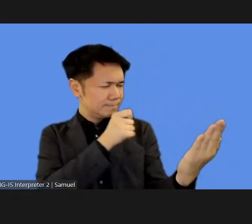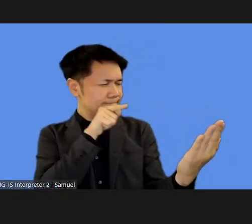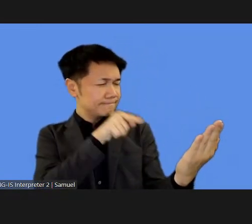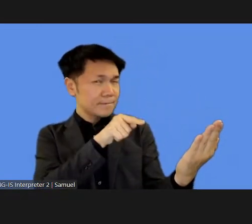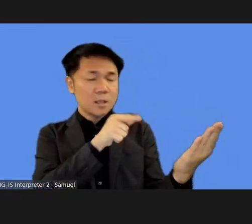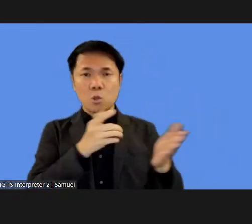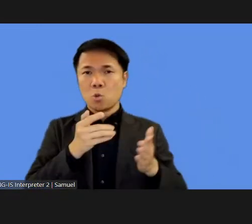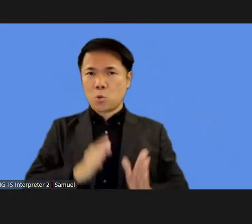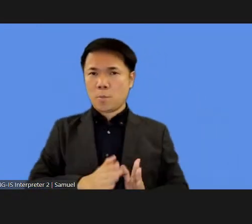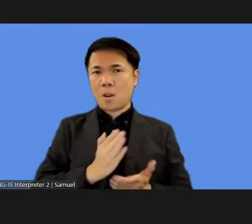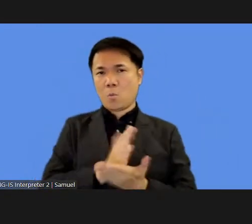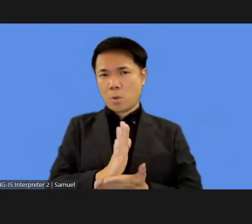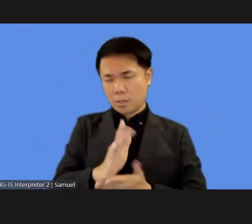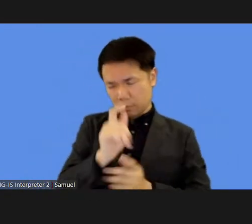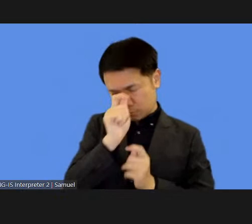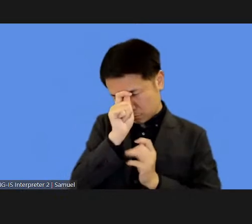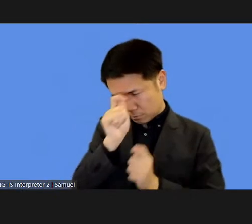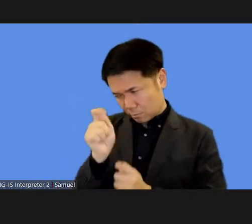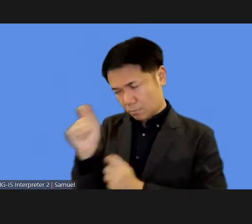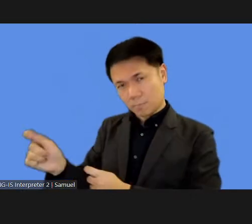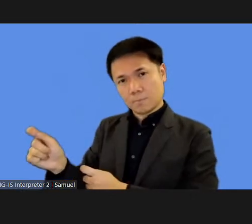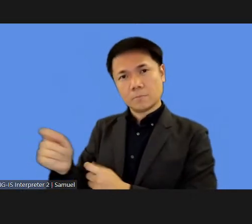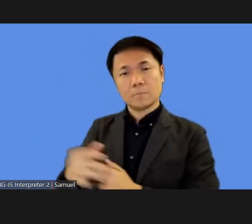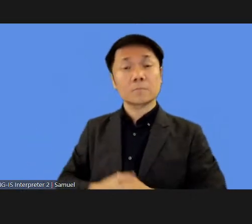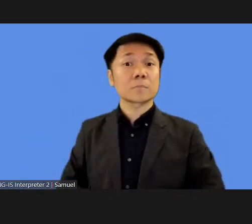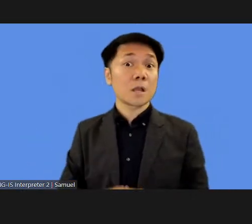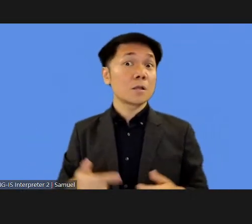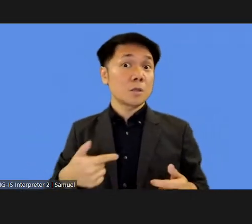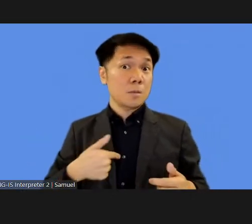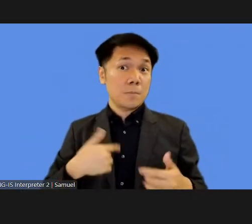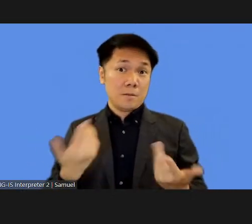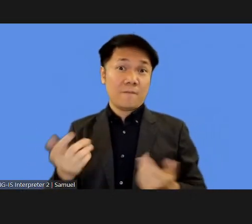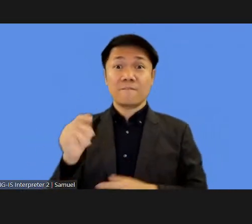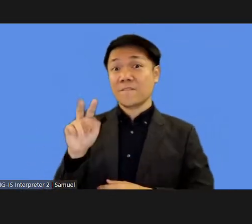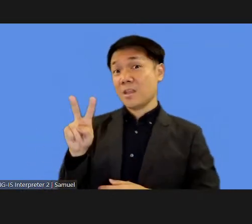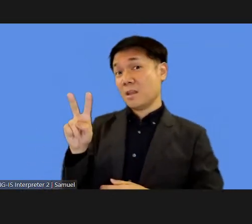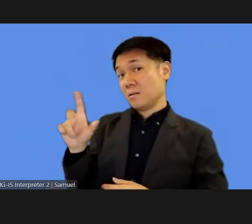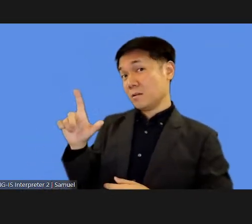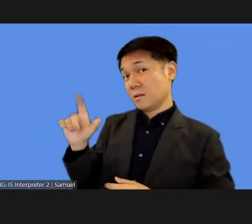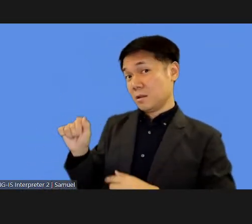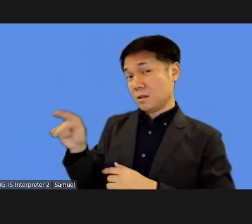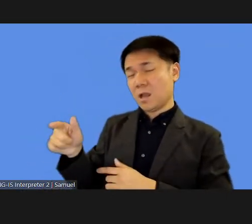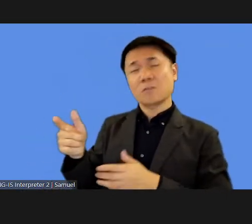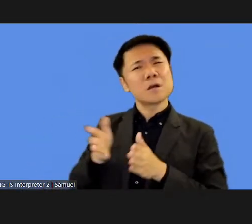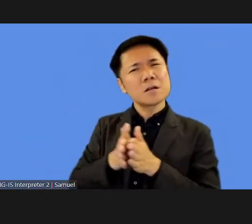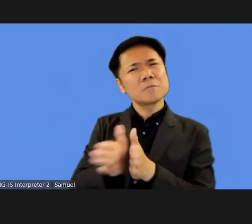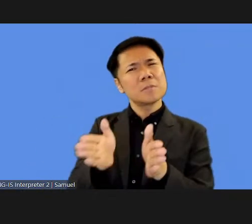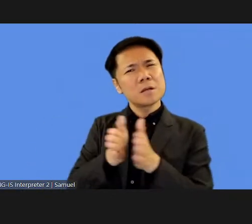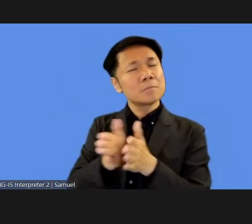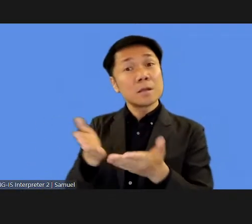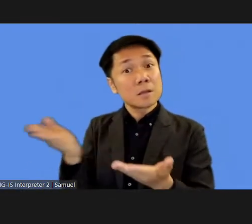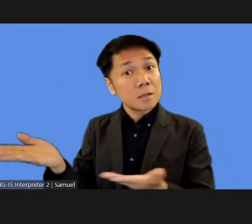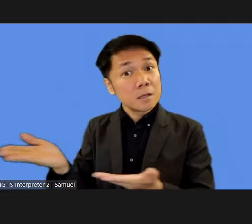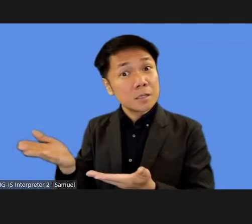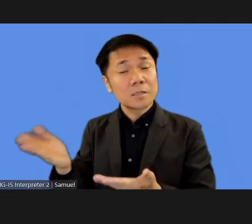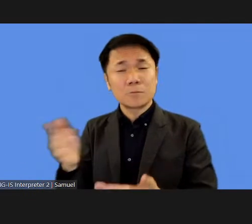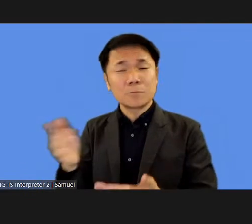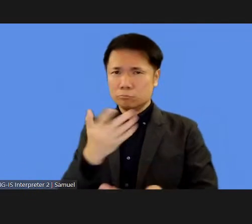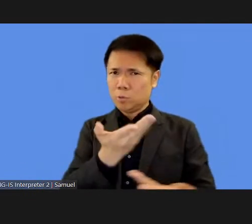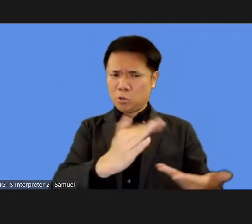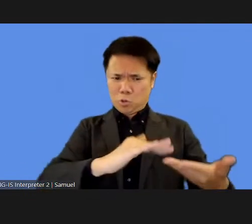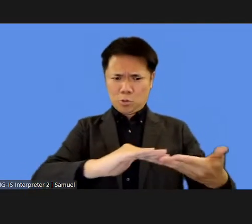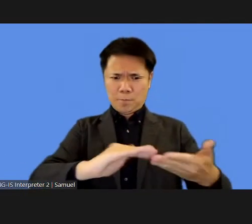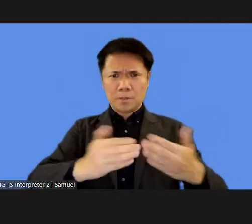more in a much better place today talking about the VLA, because those are the ones that we see in our community on a daily